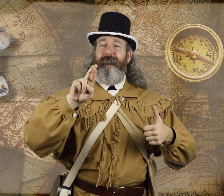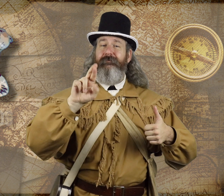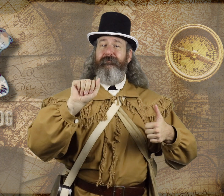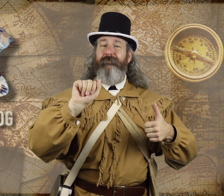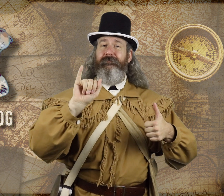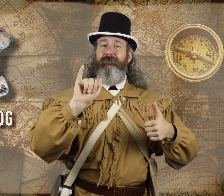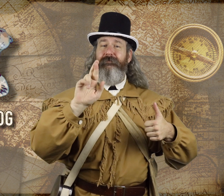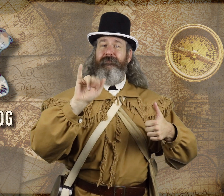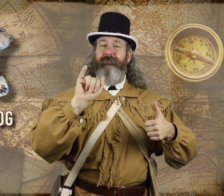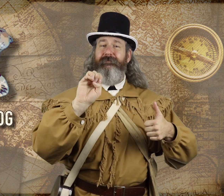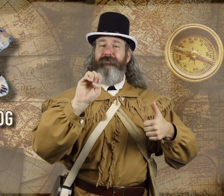prairie dogs,